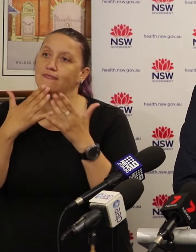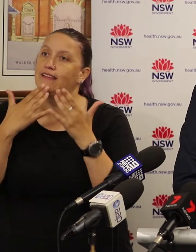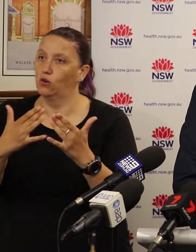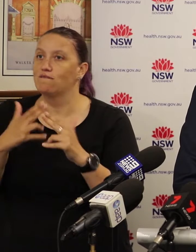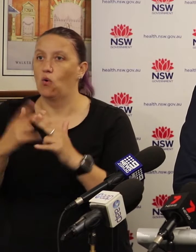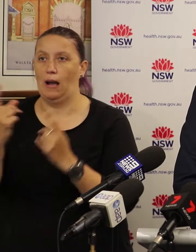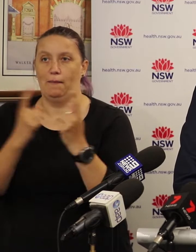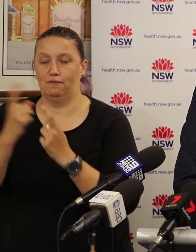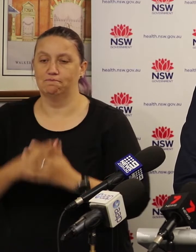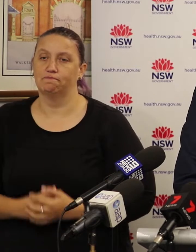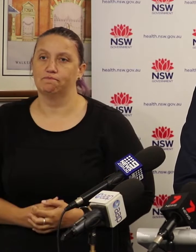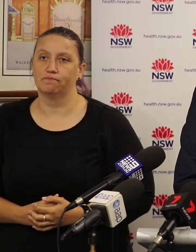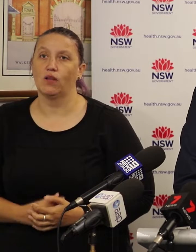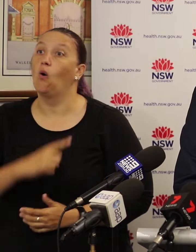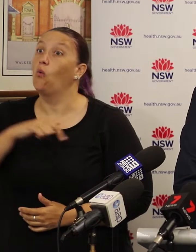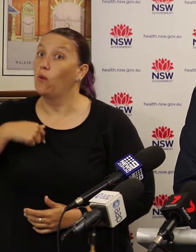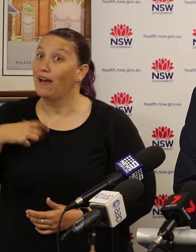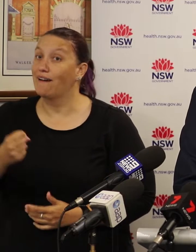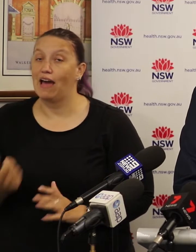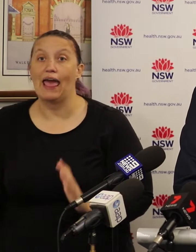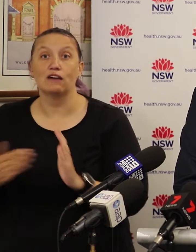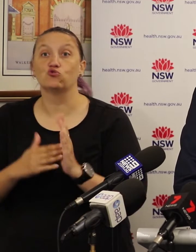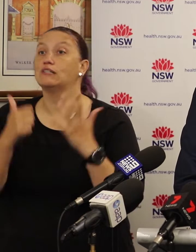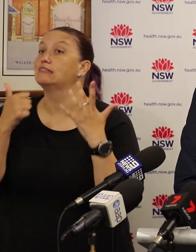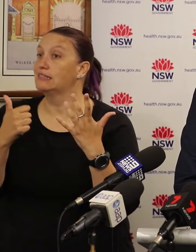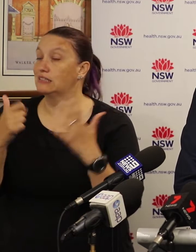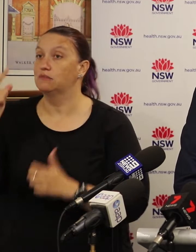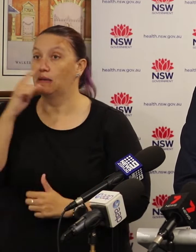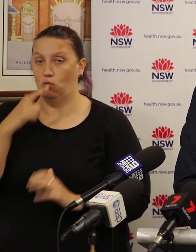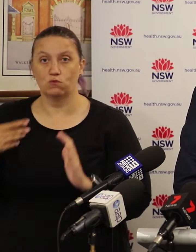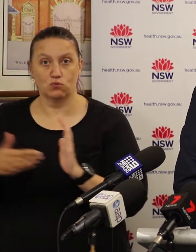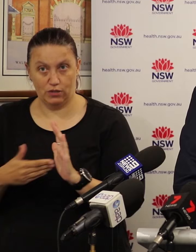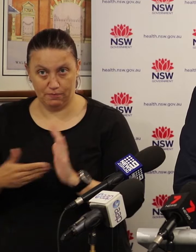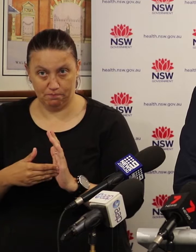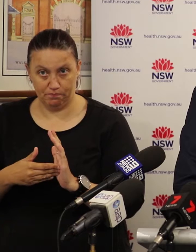fantastic. We currently have, though, another 6 today who are currently